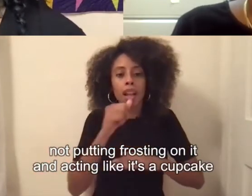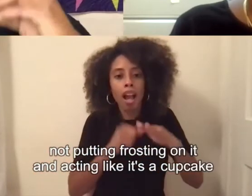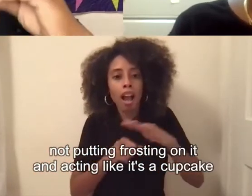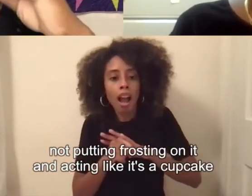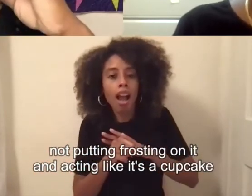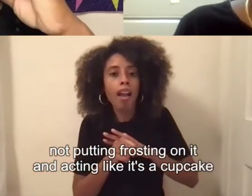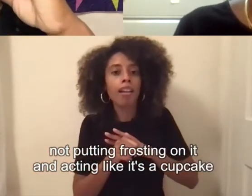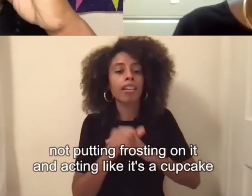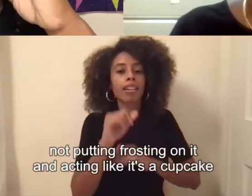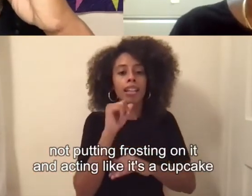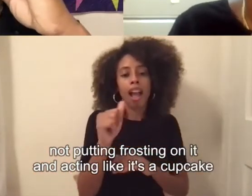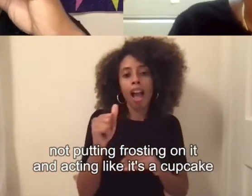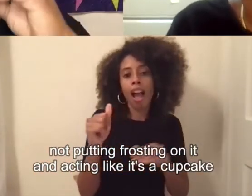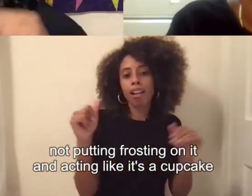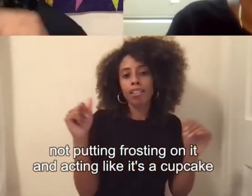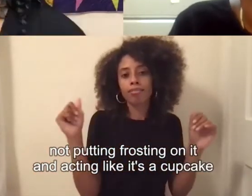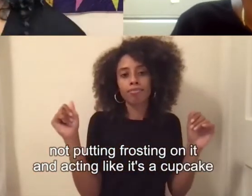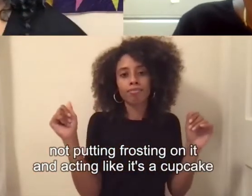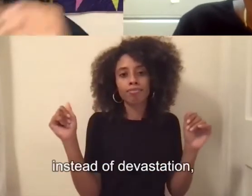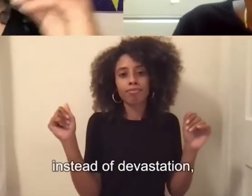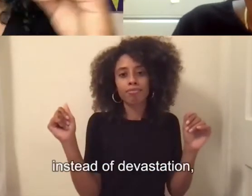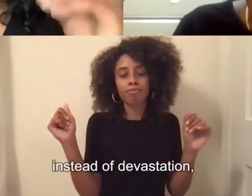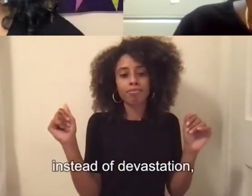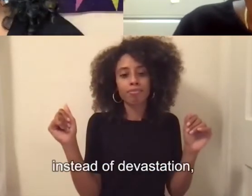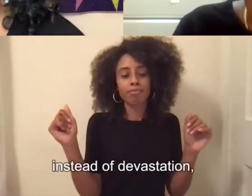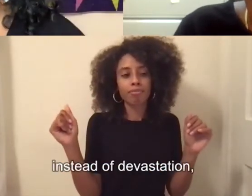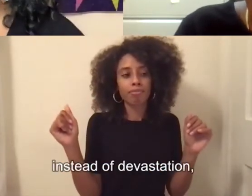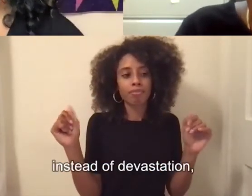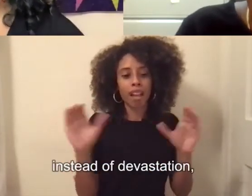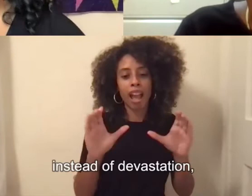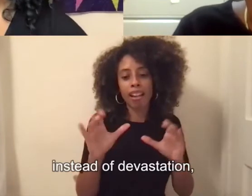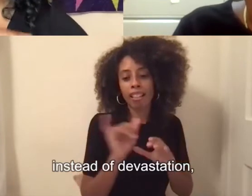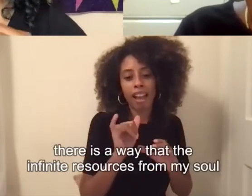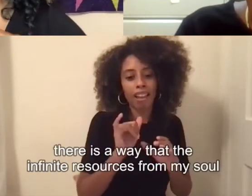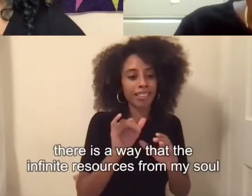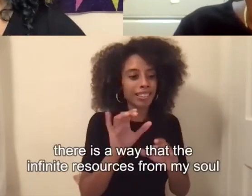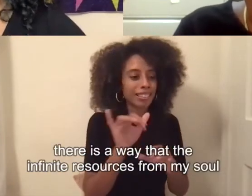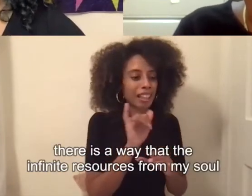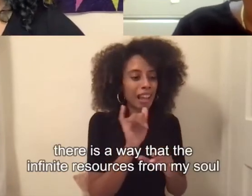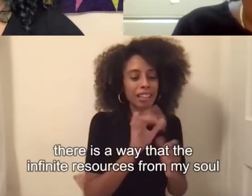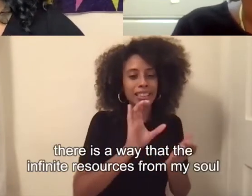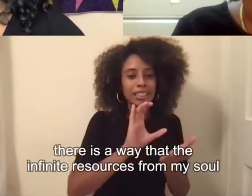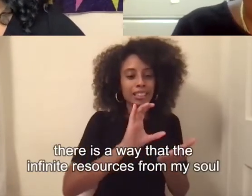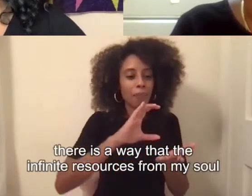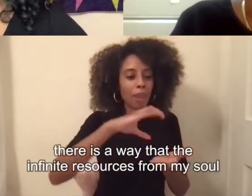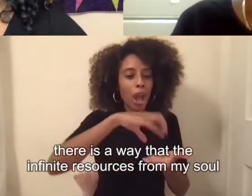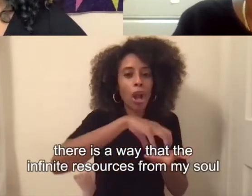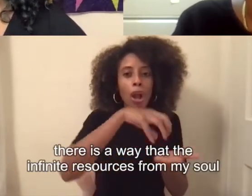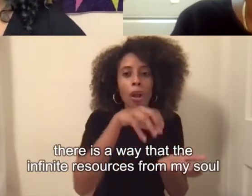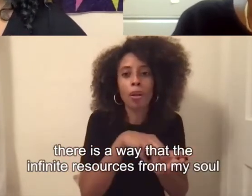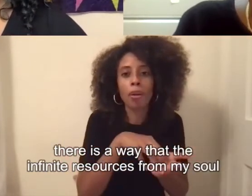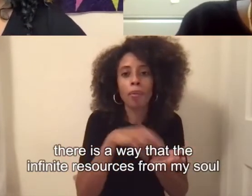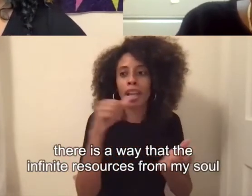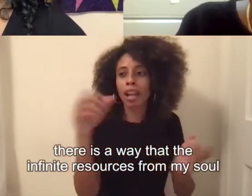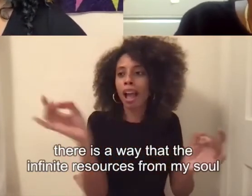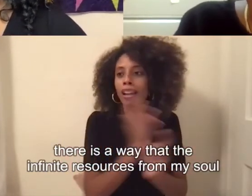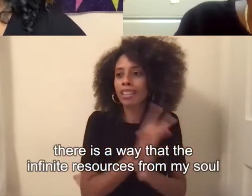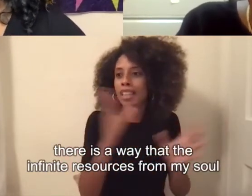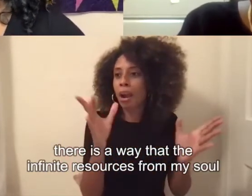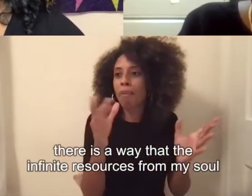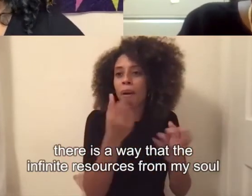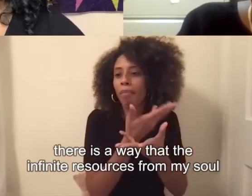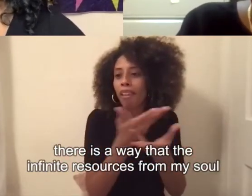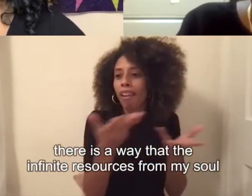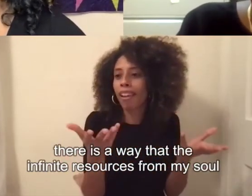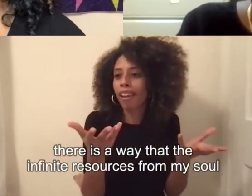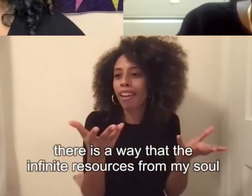and acting like it's a cupcake instead of devastation. There is a way that the